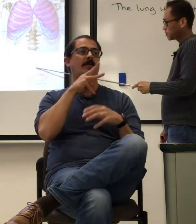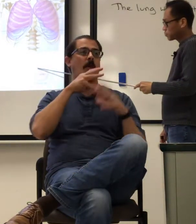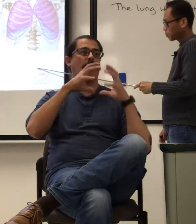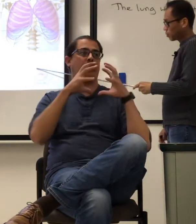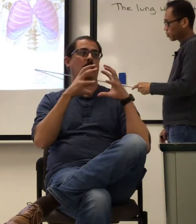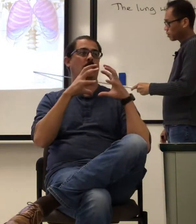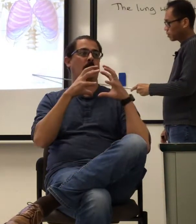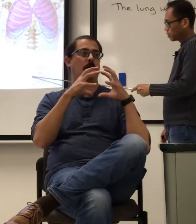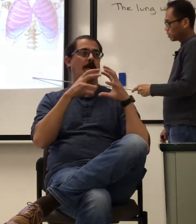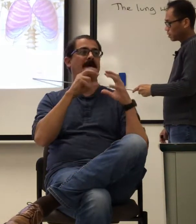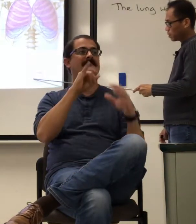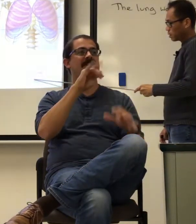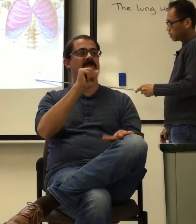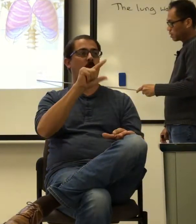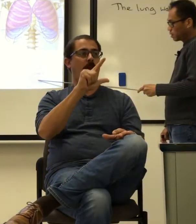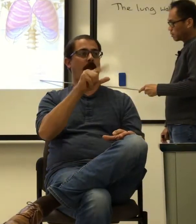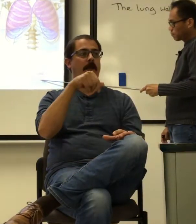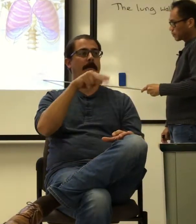And the visceral pleura